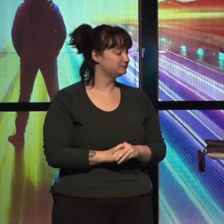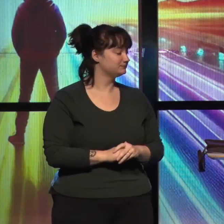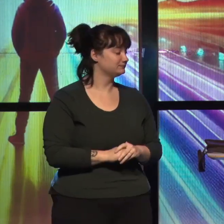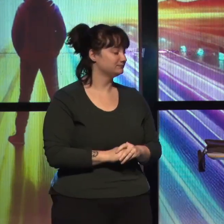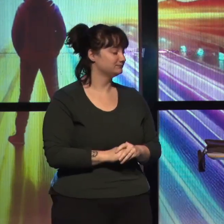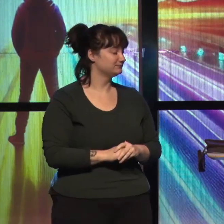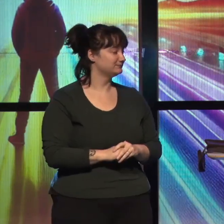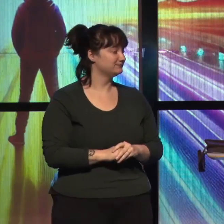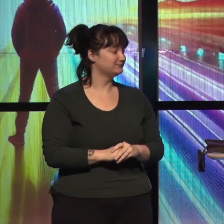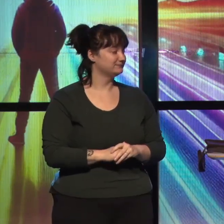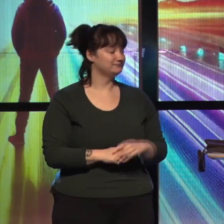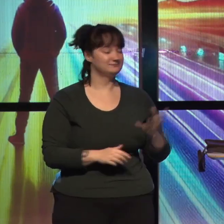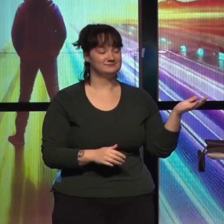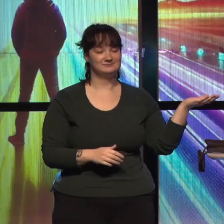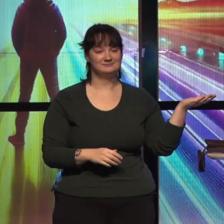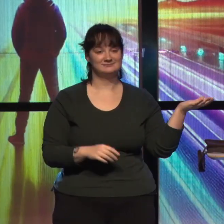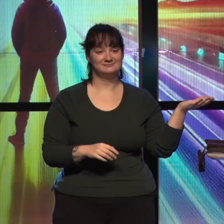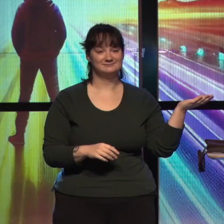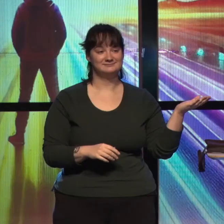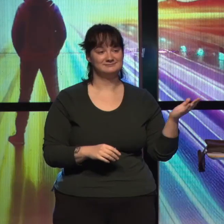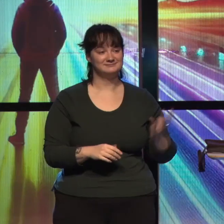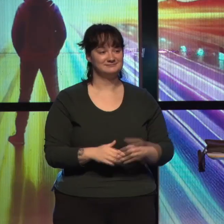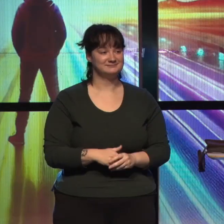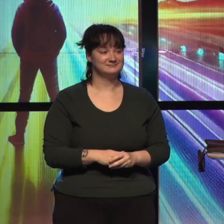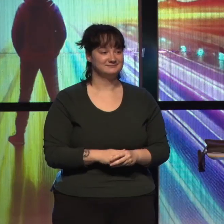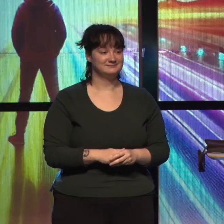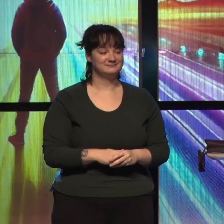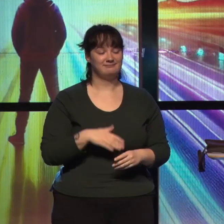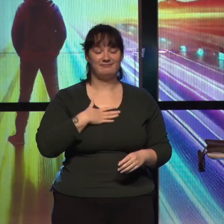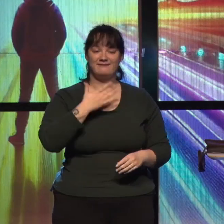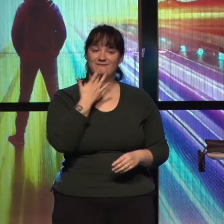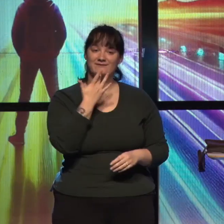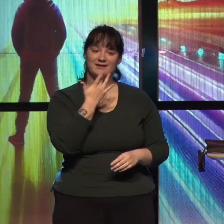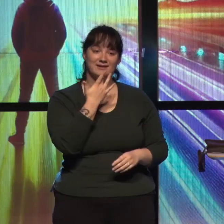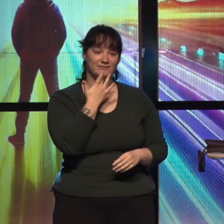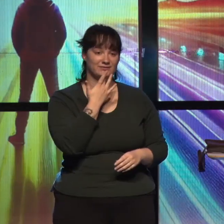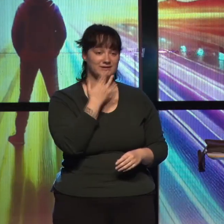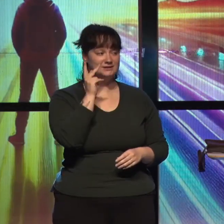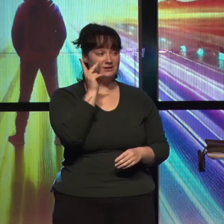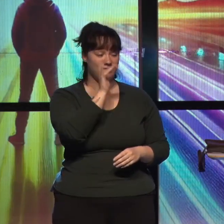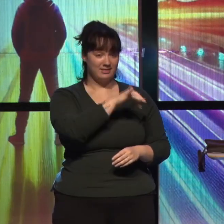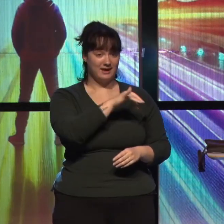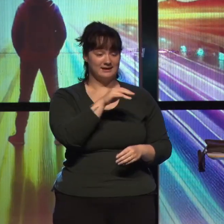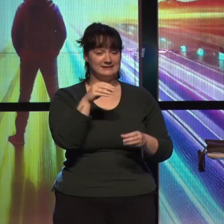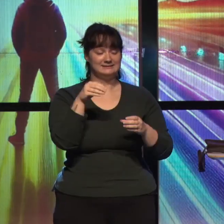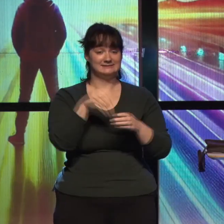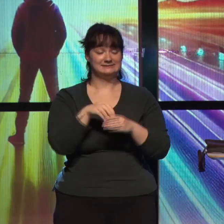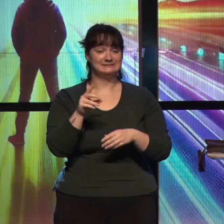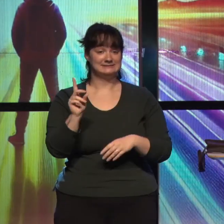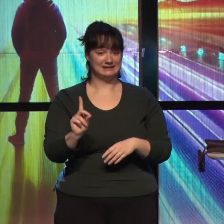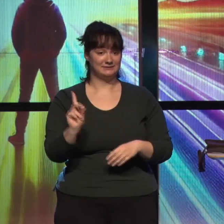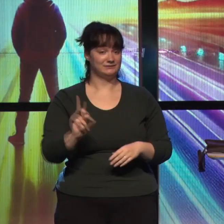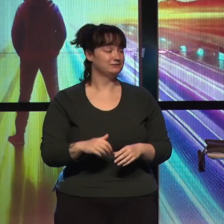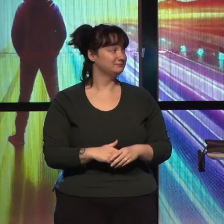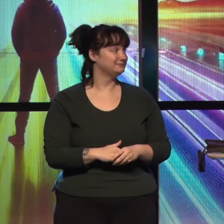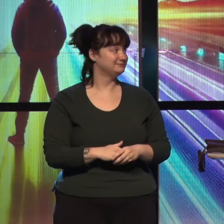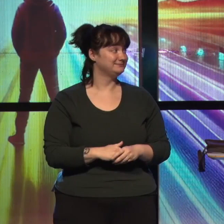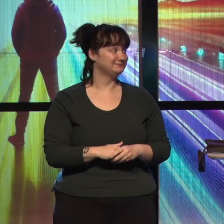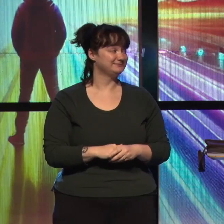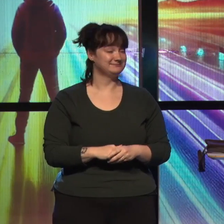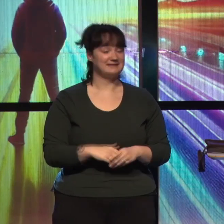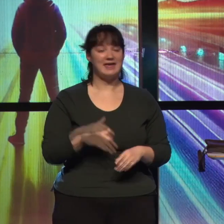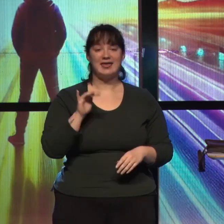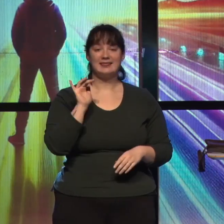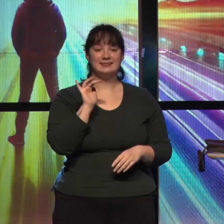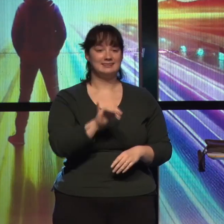You all. Les Mis, one of my favorite musicals. I saw Les Mis in Denver too this year, and just like, I'm like, this is the